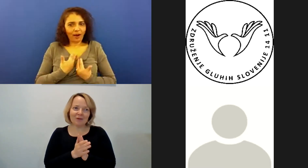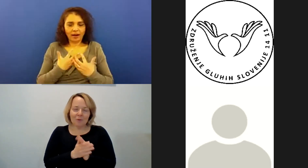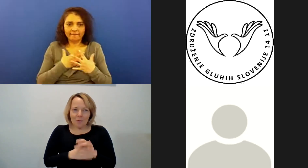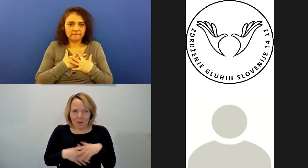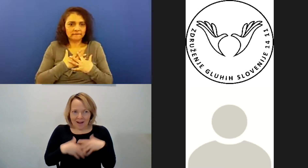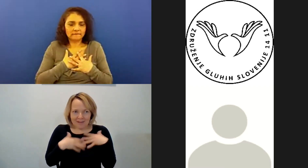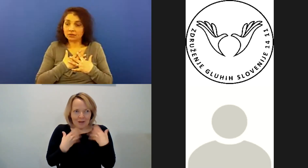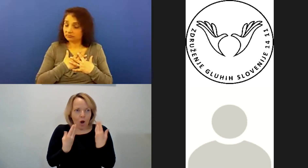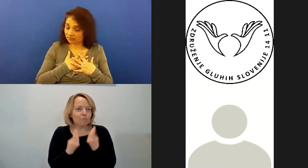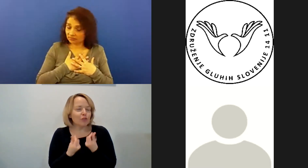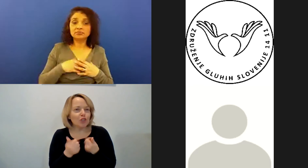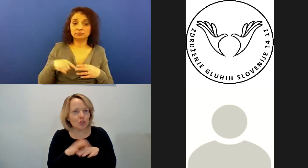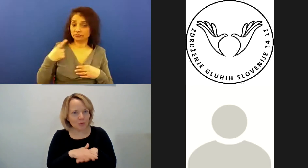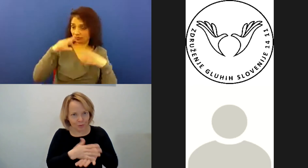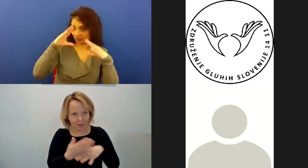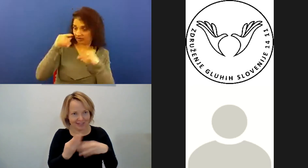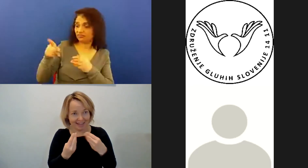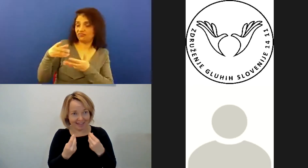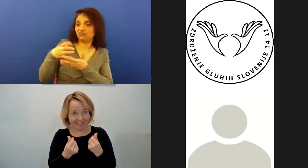I told him yes.